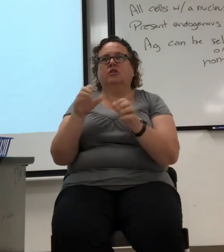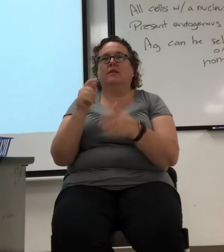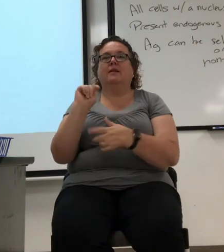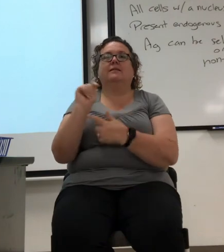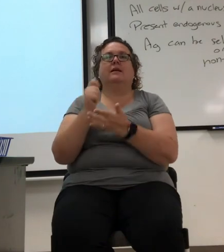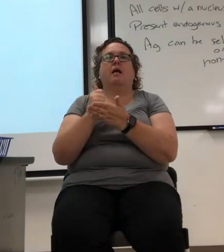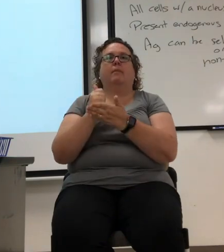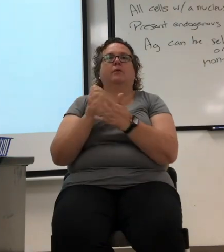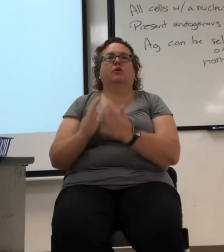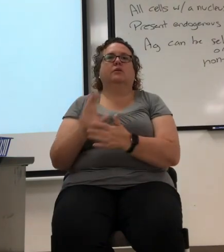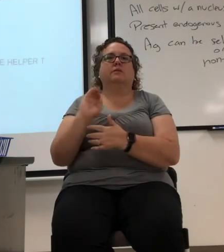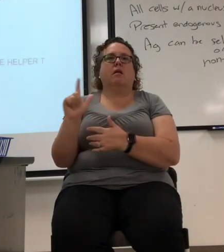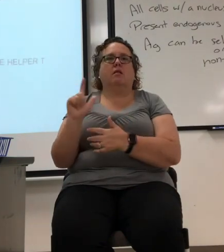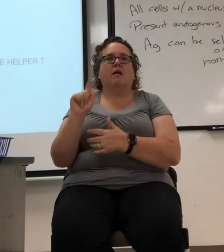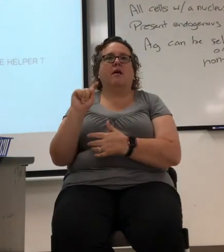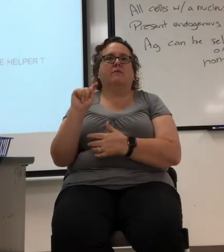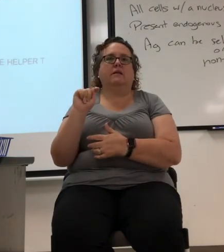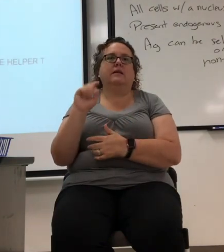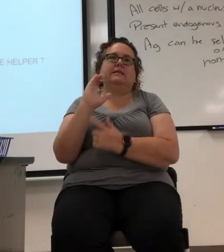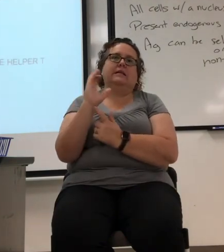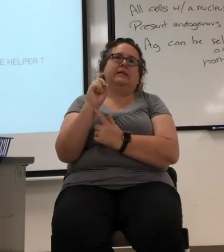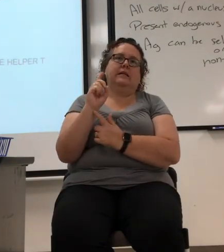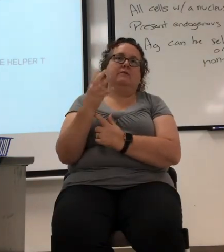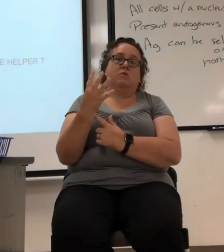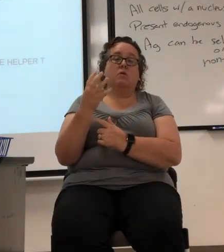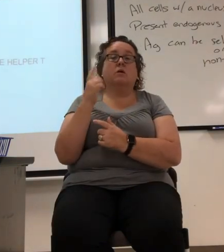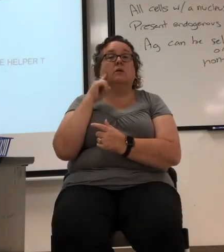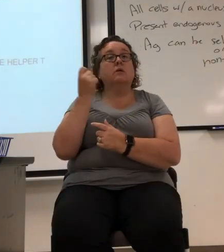helper cell, the CD4. And the things to know